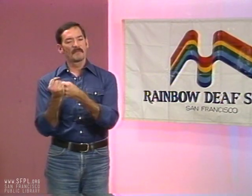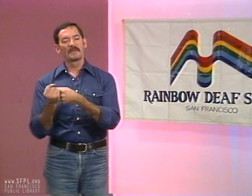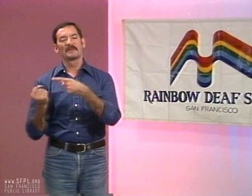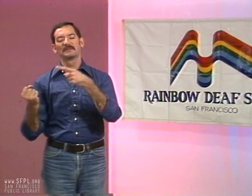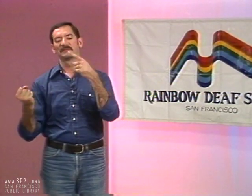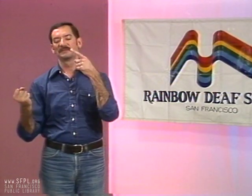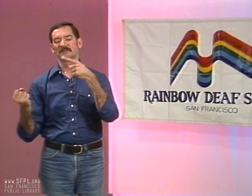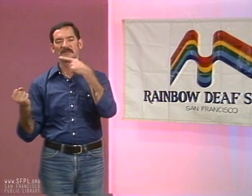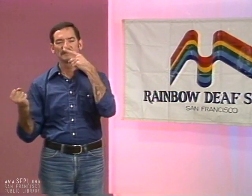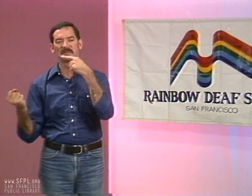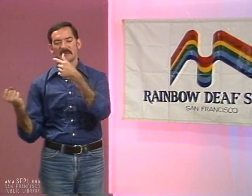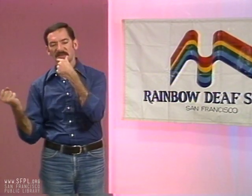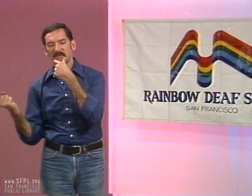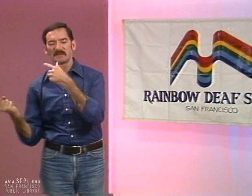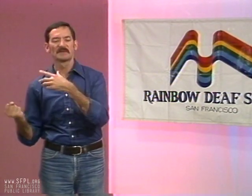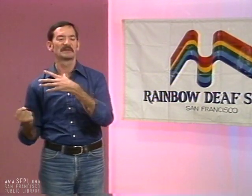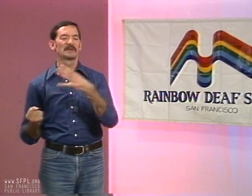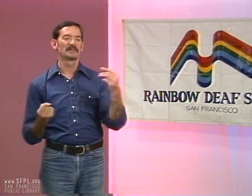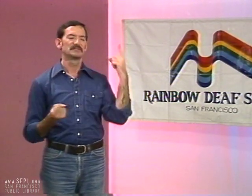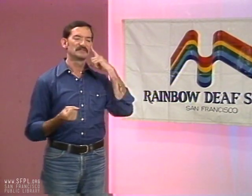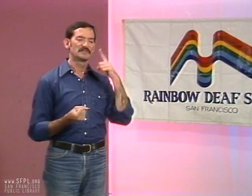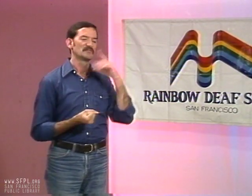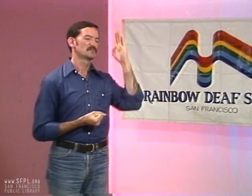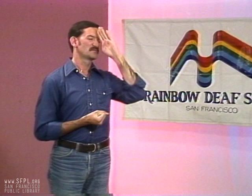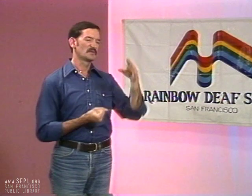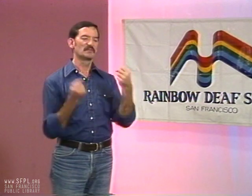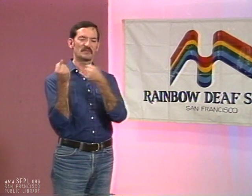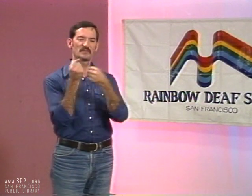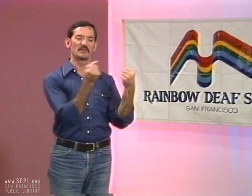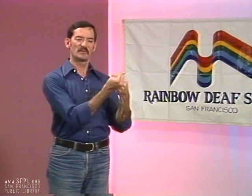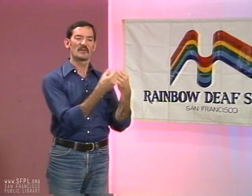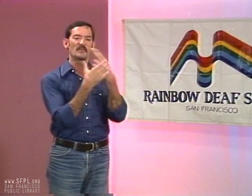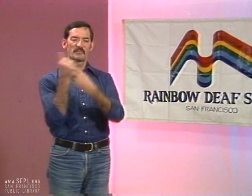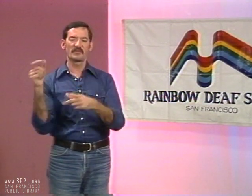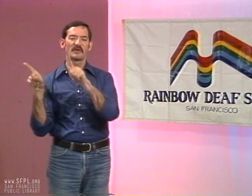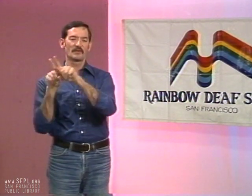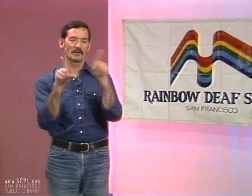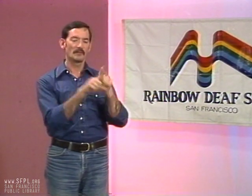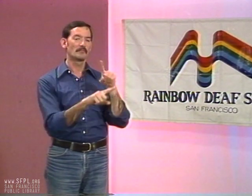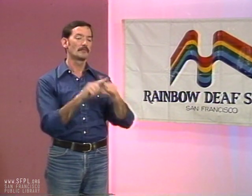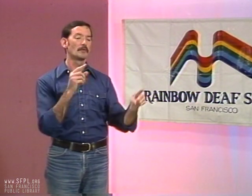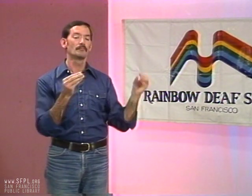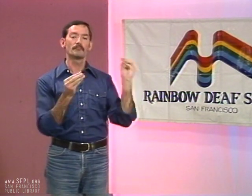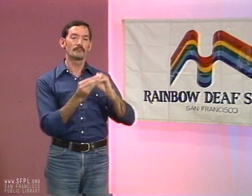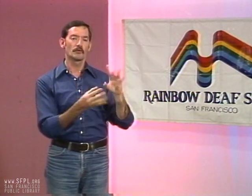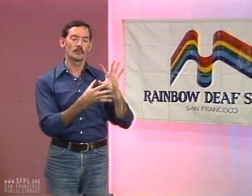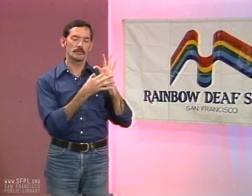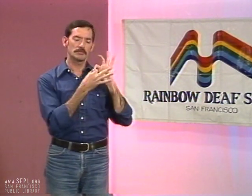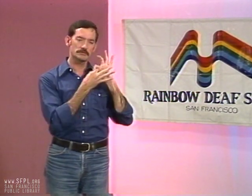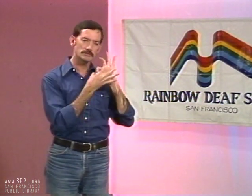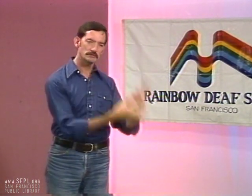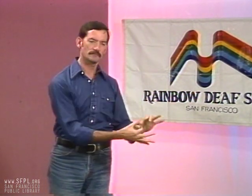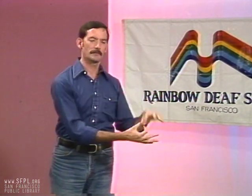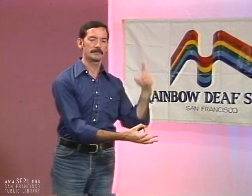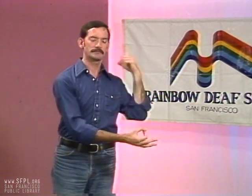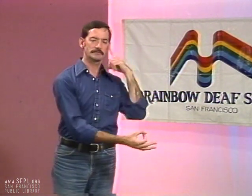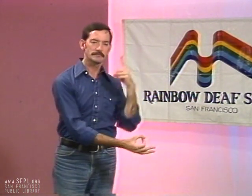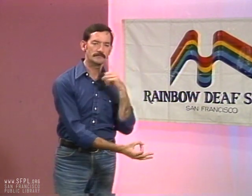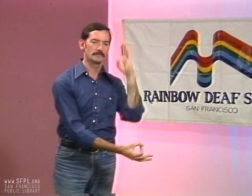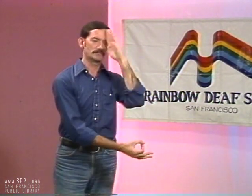I'm active in both the hearing gay and the deaf straight communities. I feel more of a bond with the deaf straight community